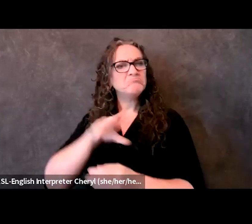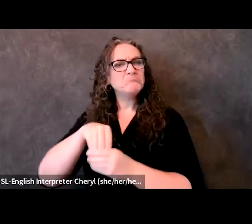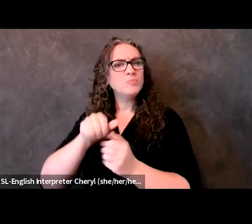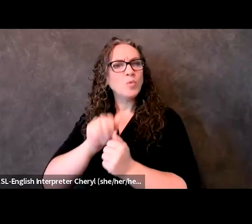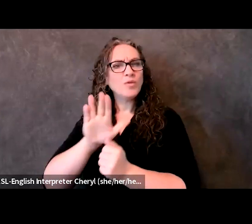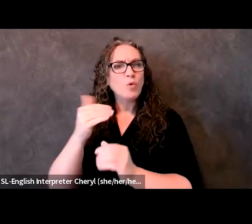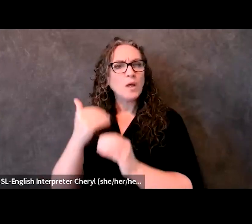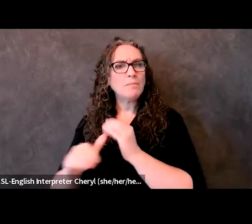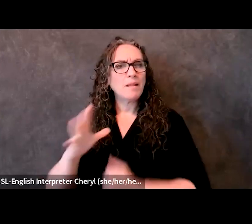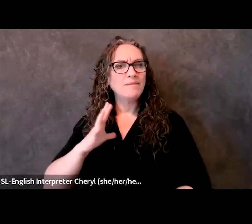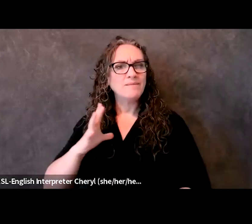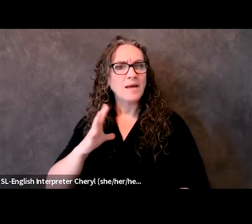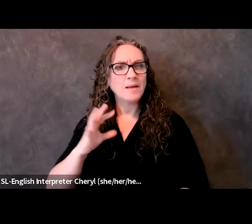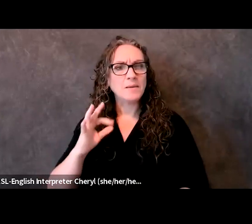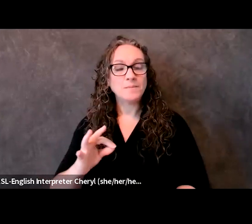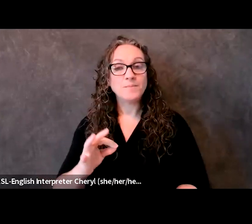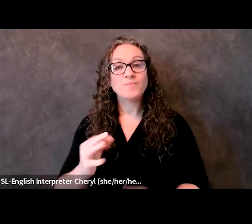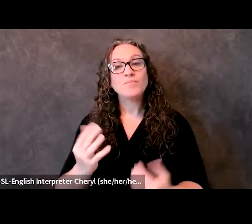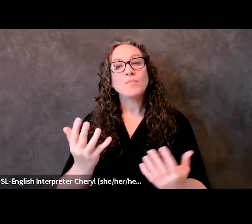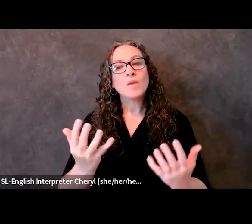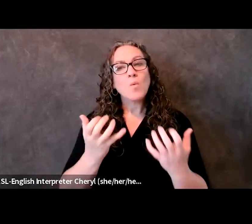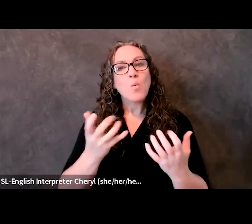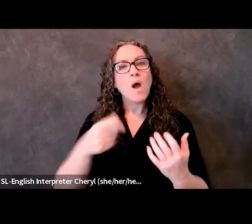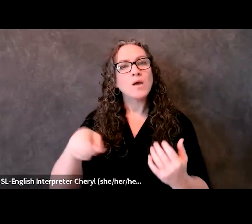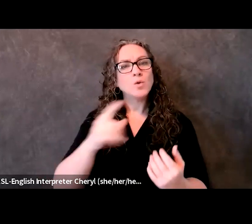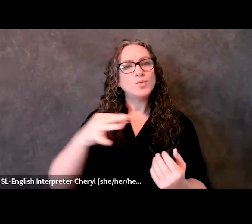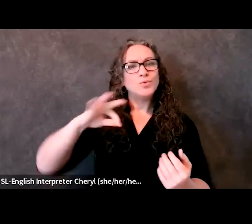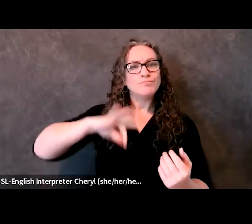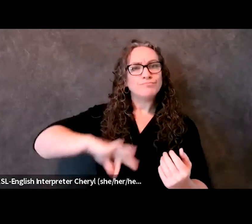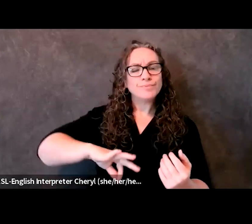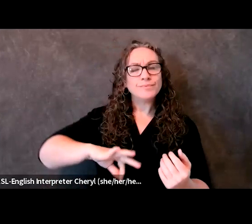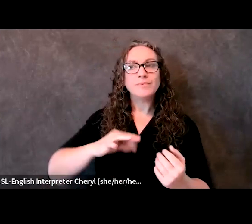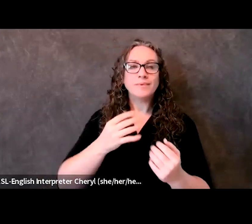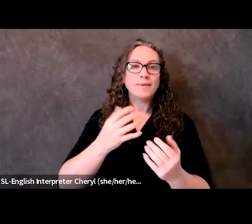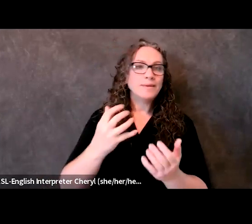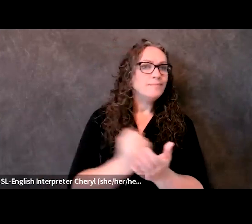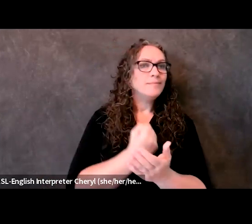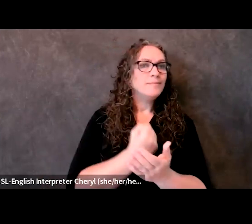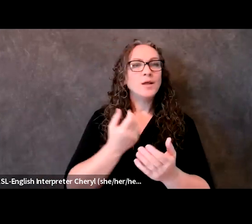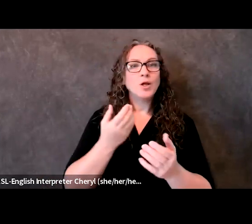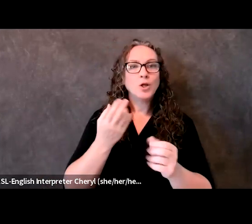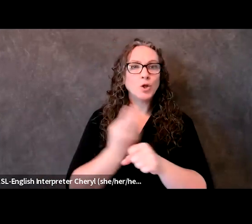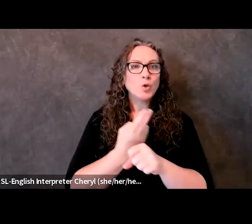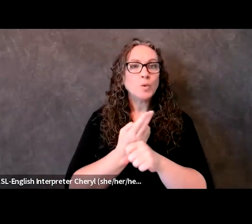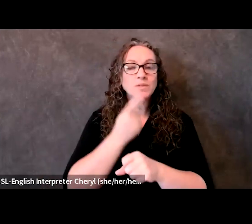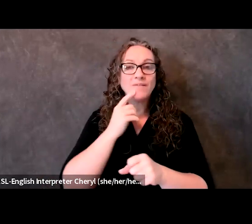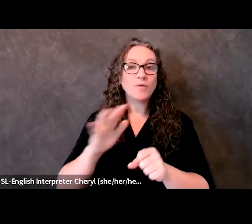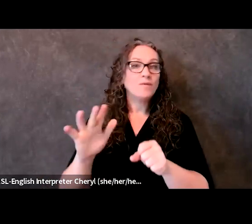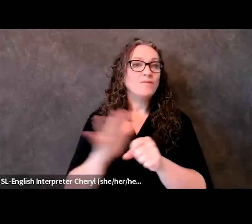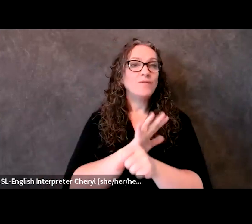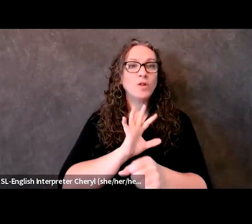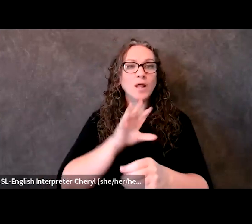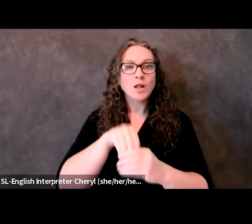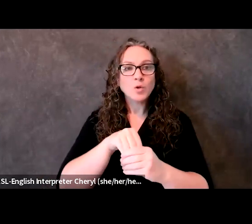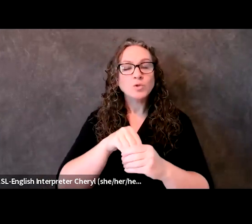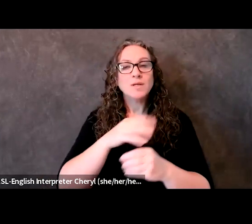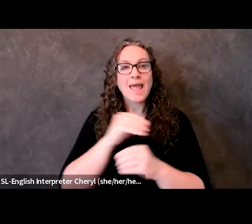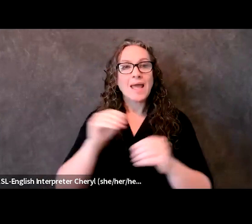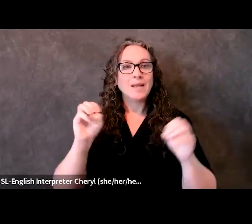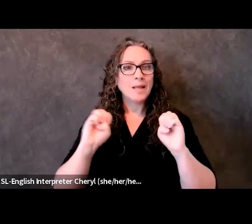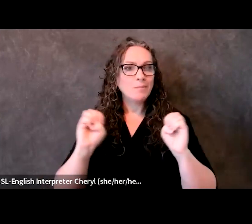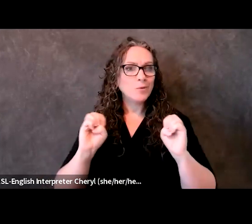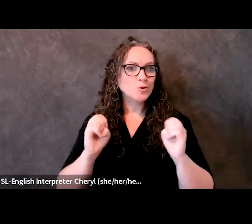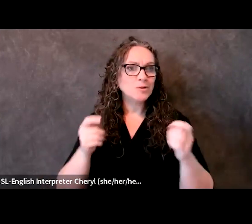to walk away with something from the symposium that you can use in your work of whole community inclusion and emergency management. It may start